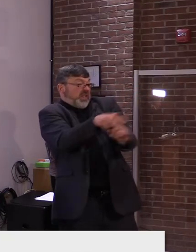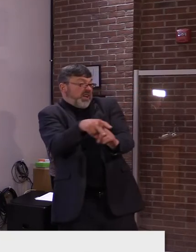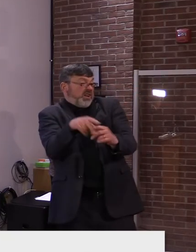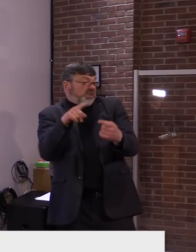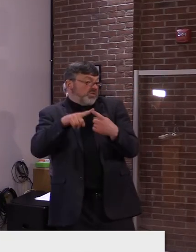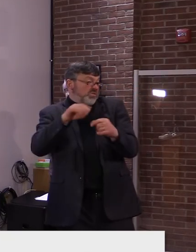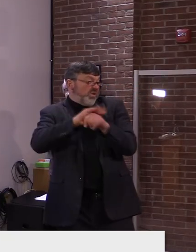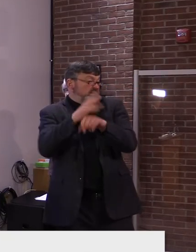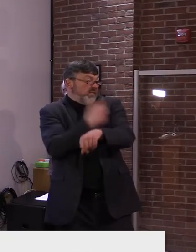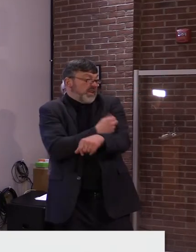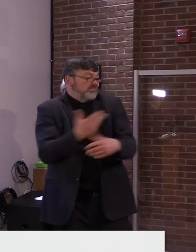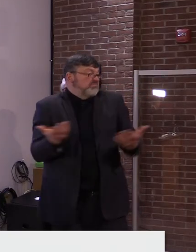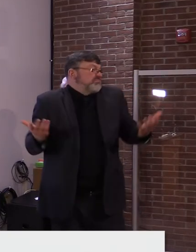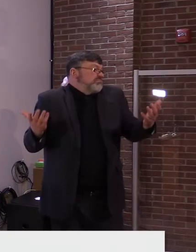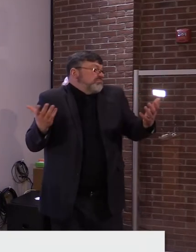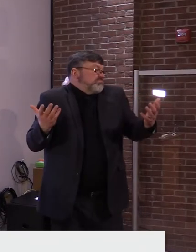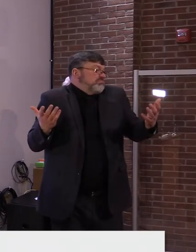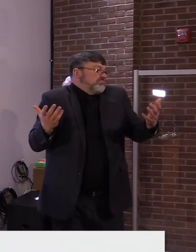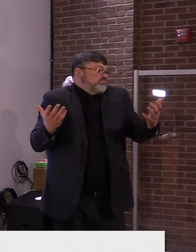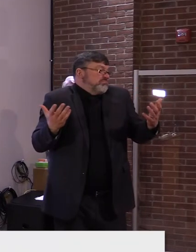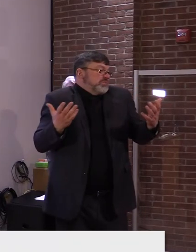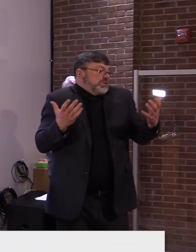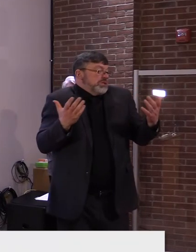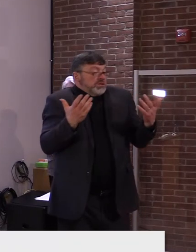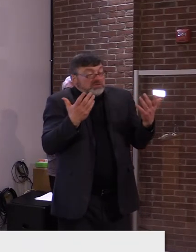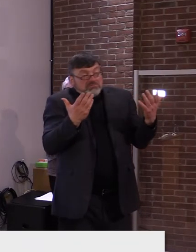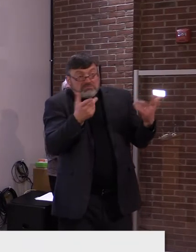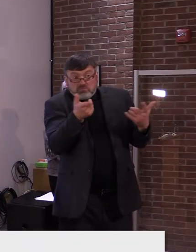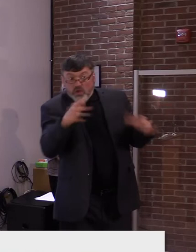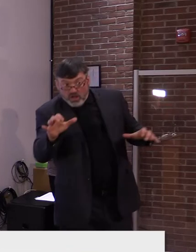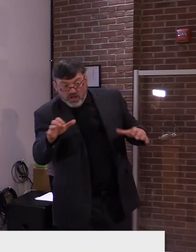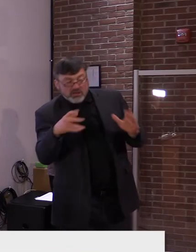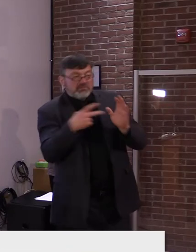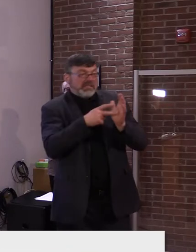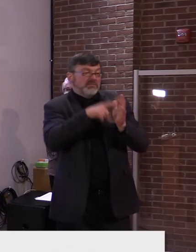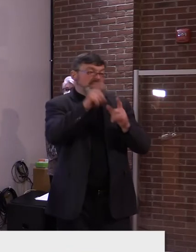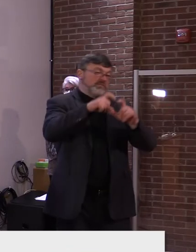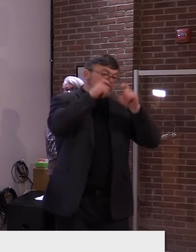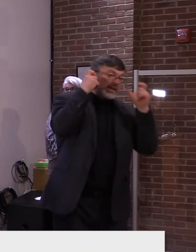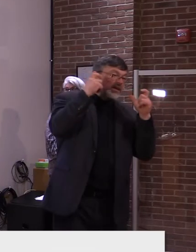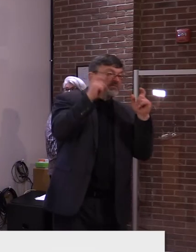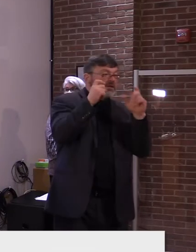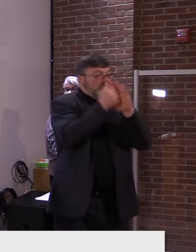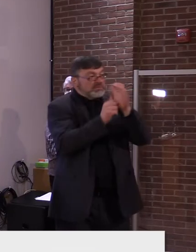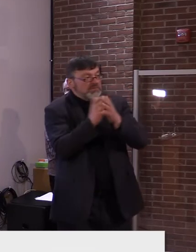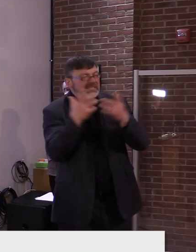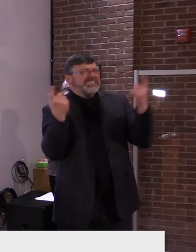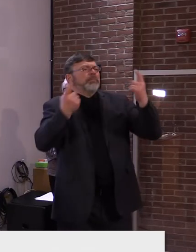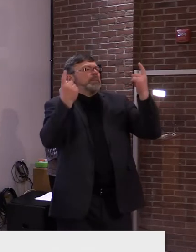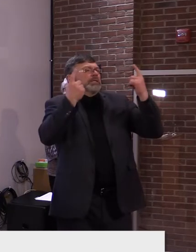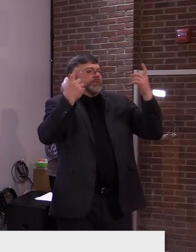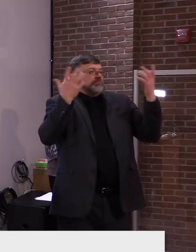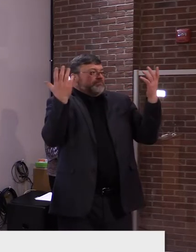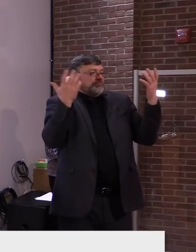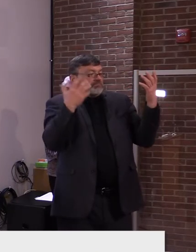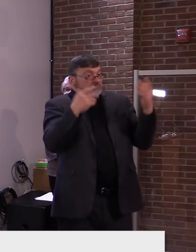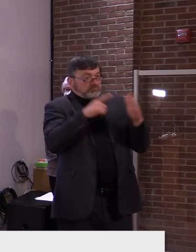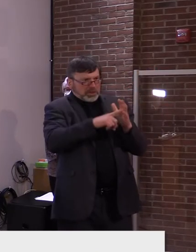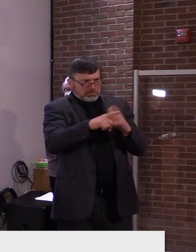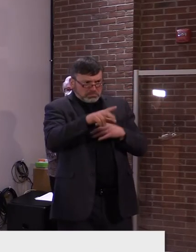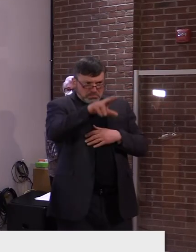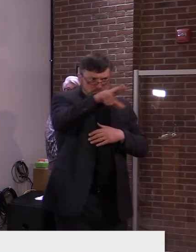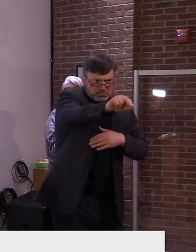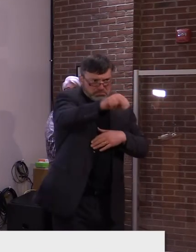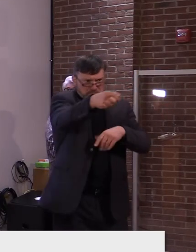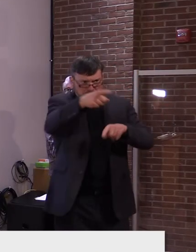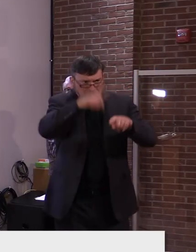those settings, but we haven't contemplating refusing anyone when we're out of this pandemic. In